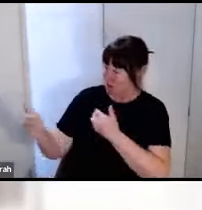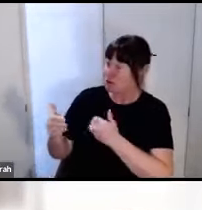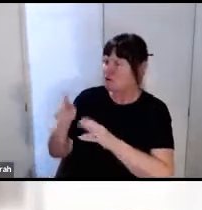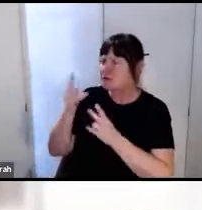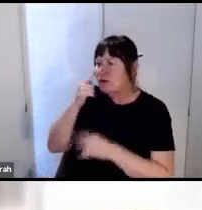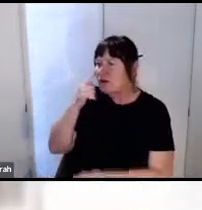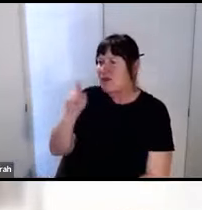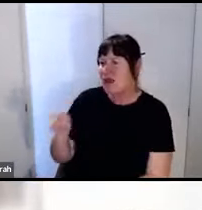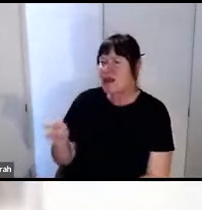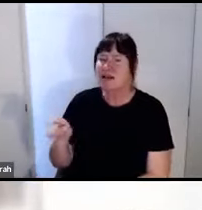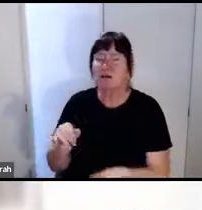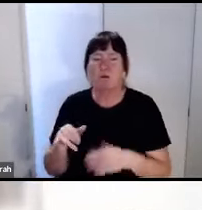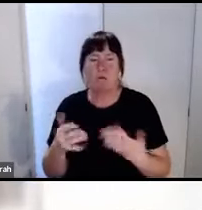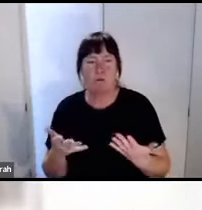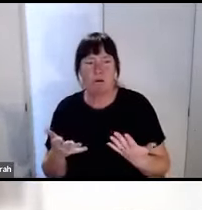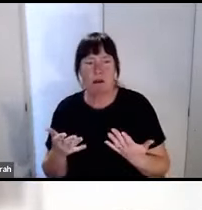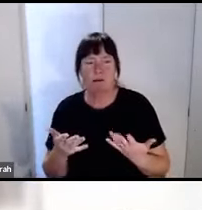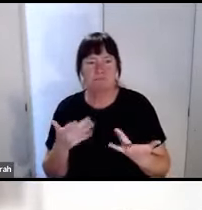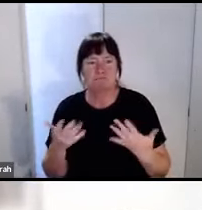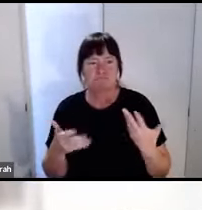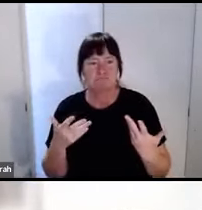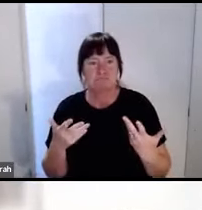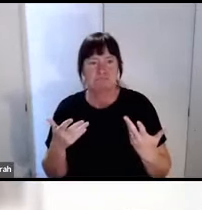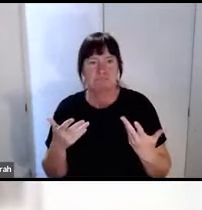You can look at,